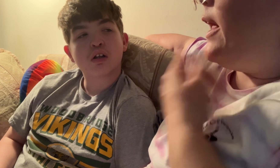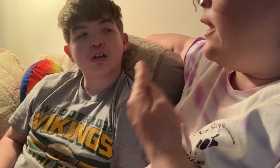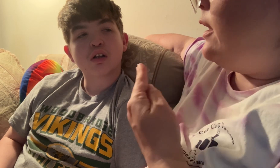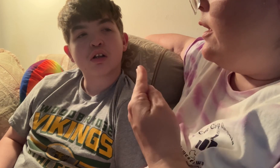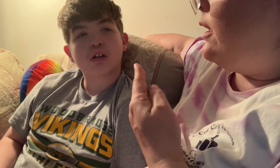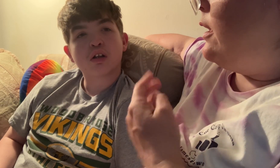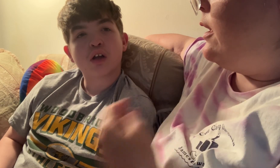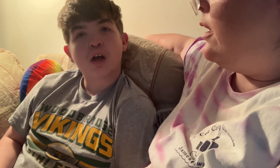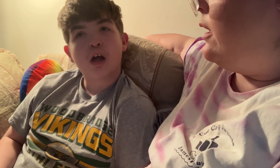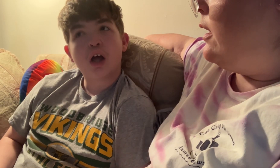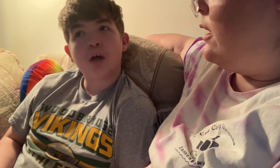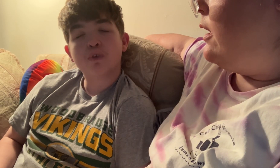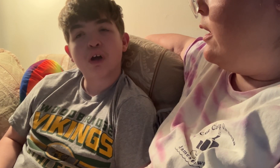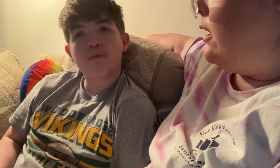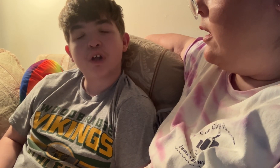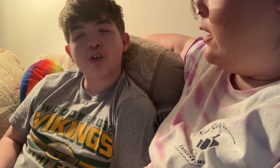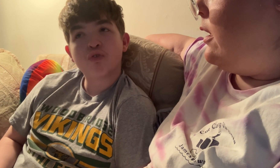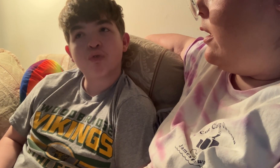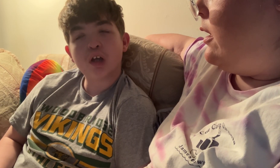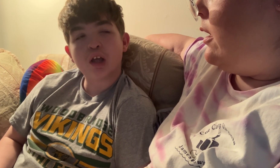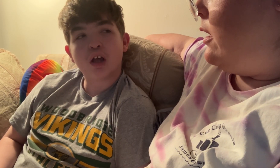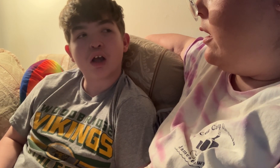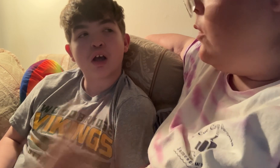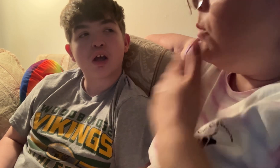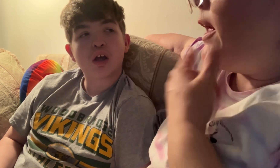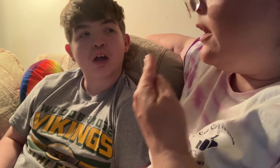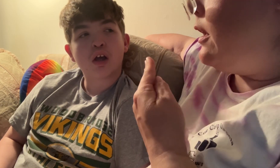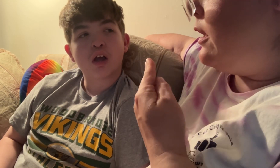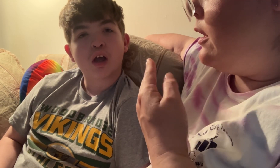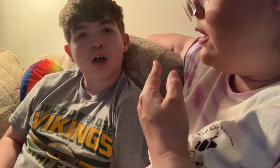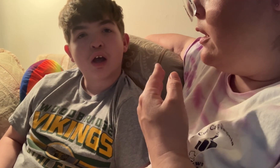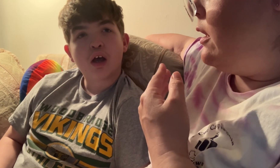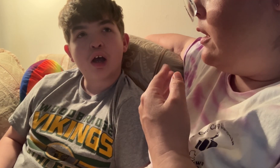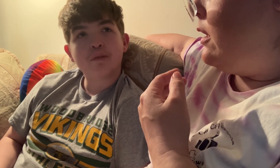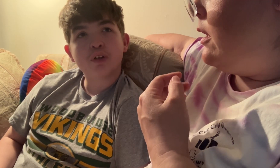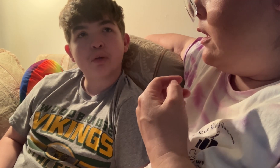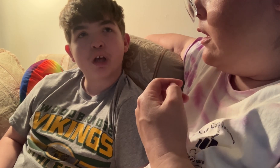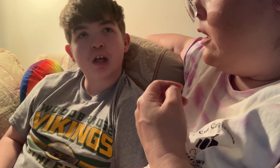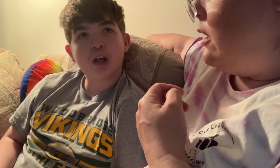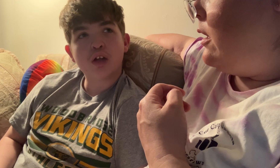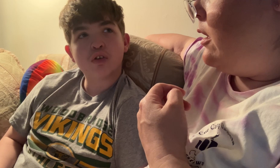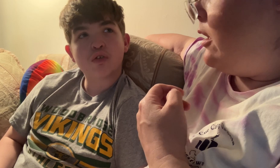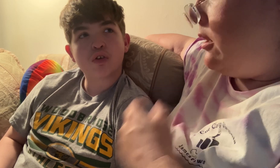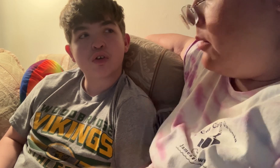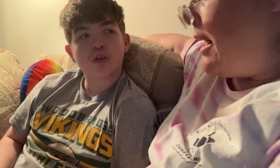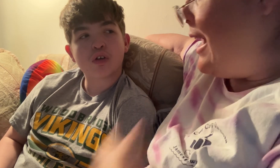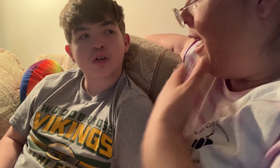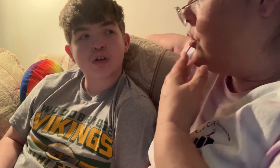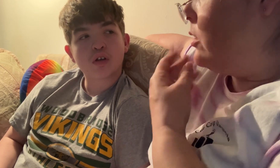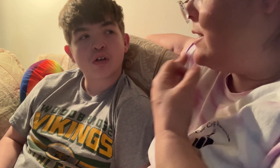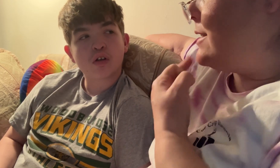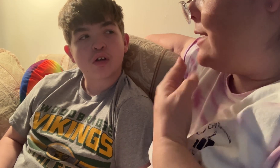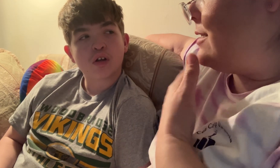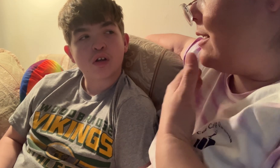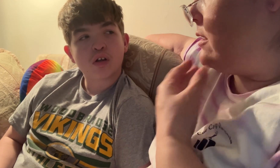when? After I finished reading. When? After the page. The page or the sentence?